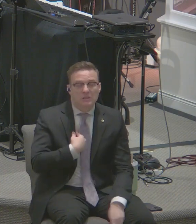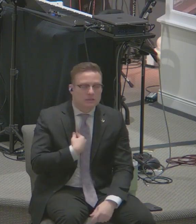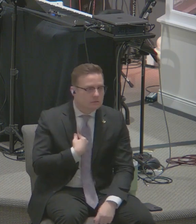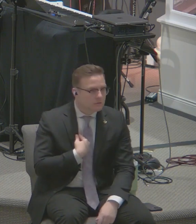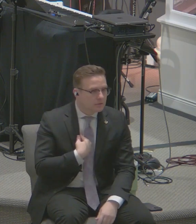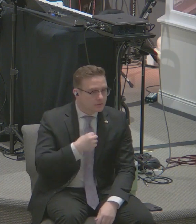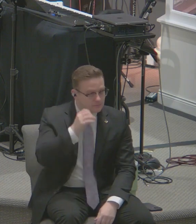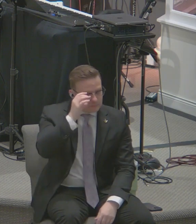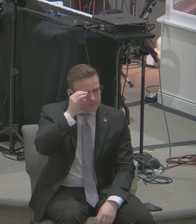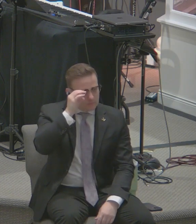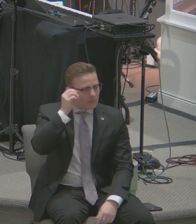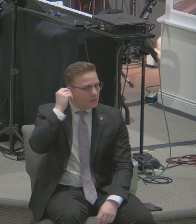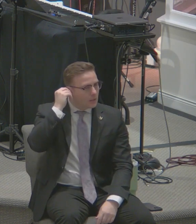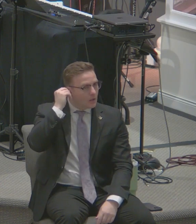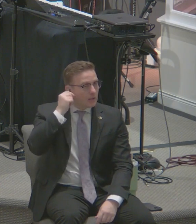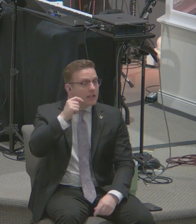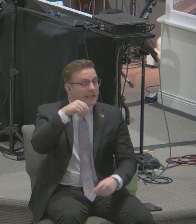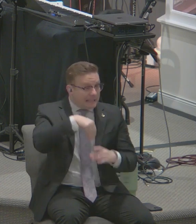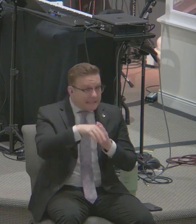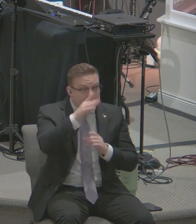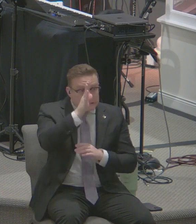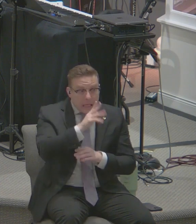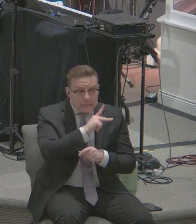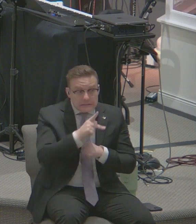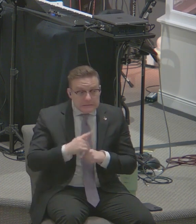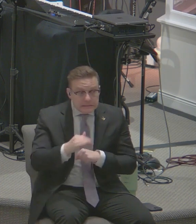That's great. That don't work in the kingdom.